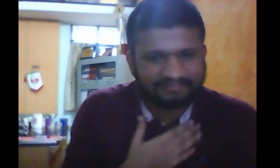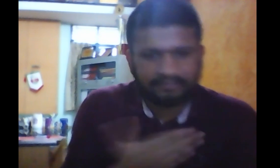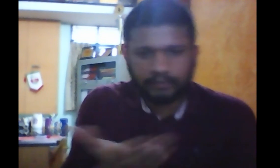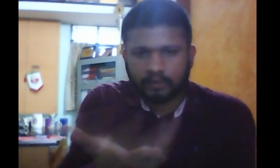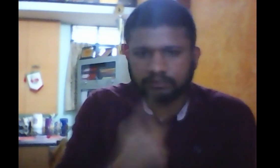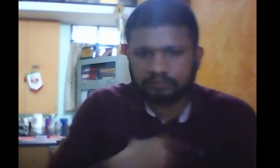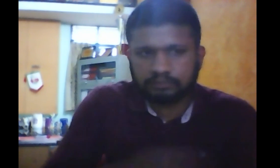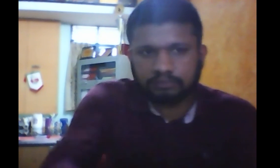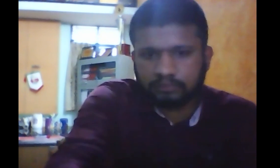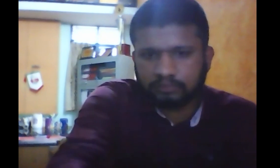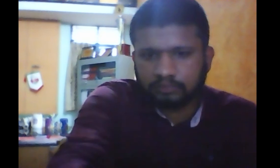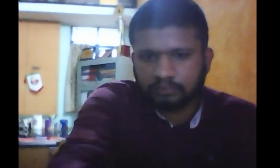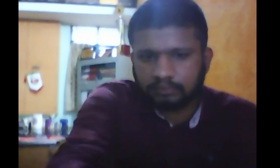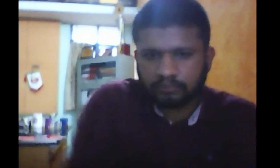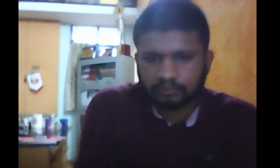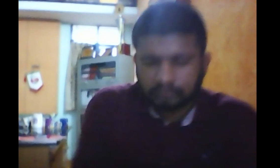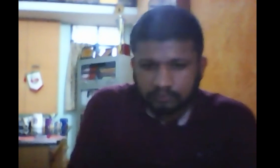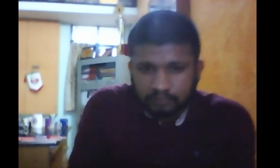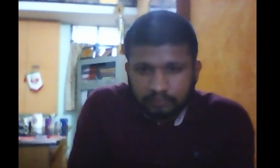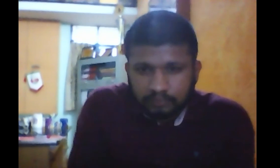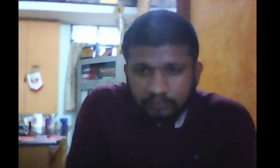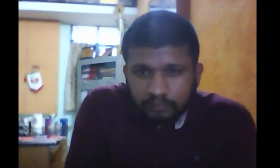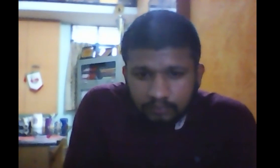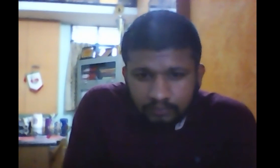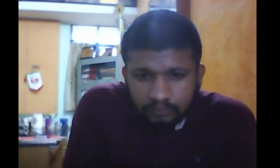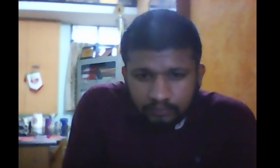Okay. So yeah, Virali.